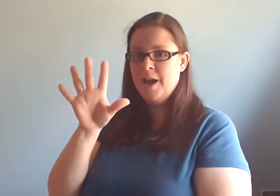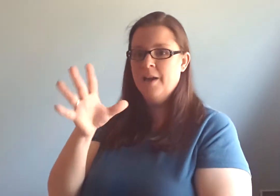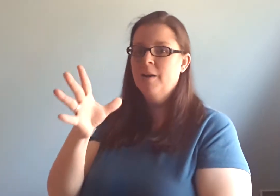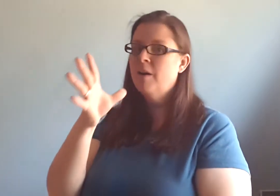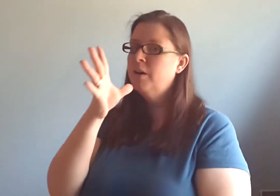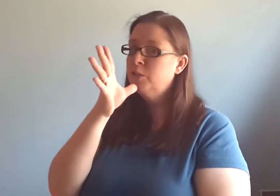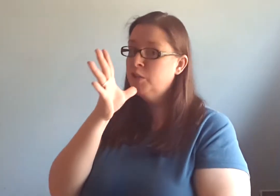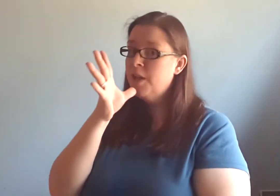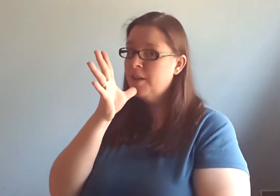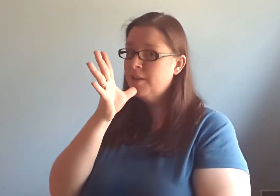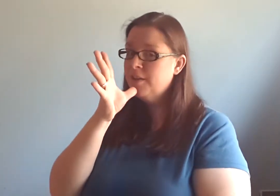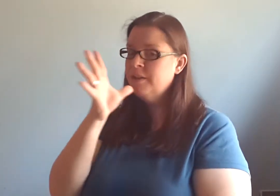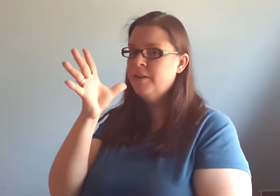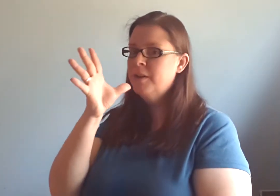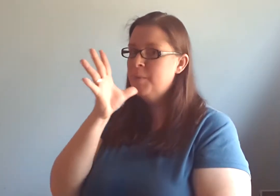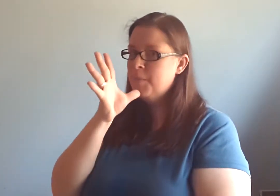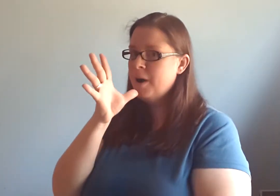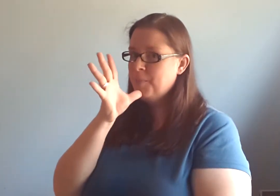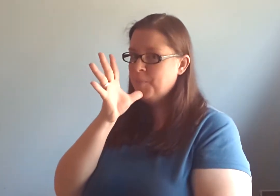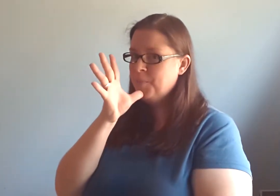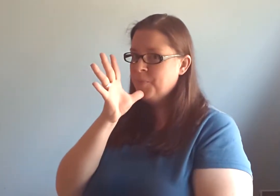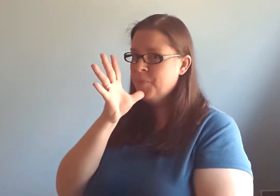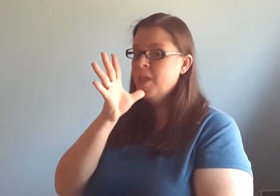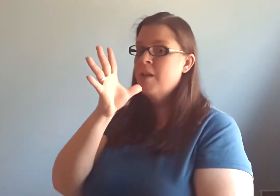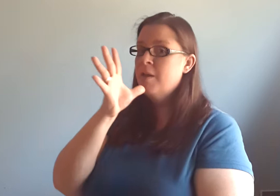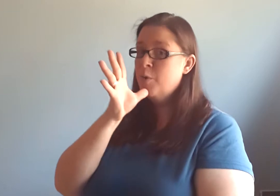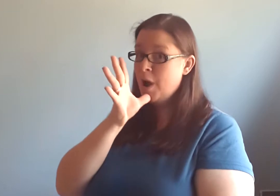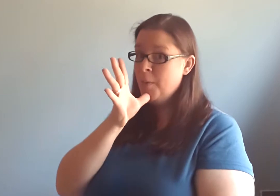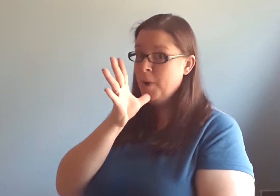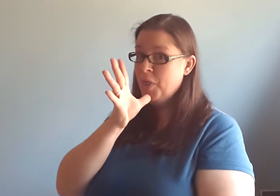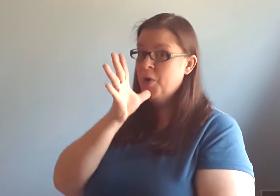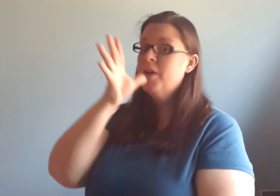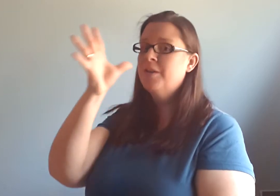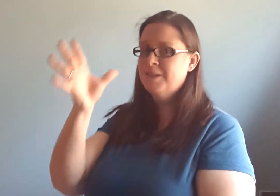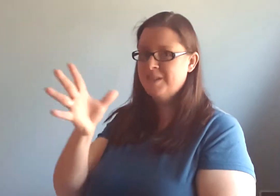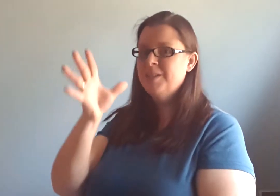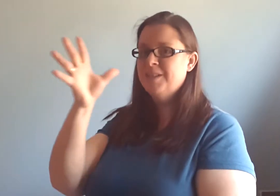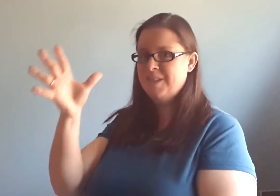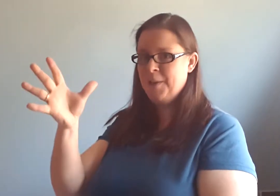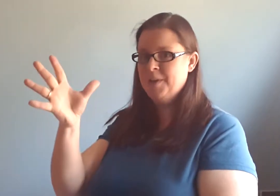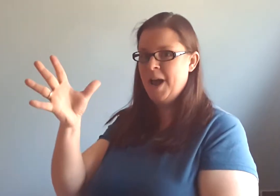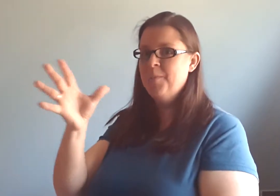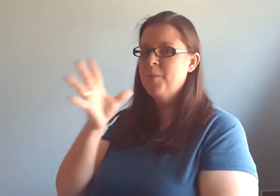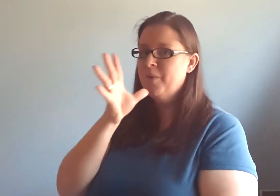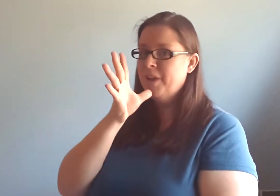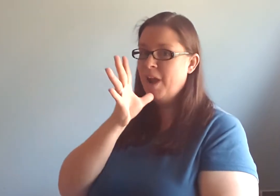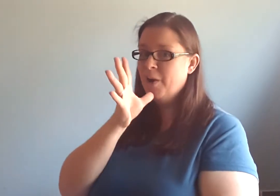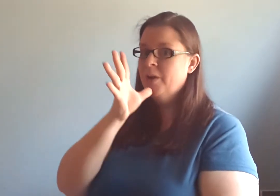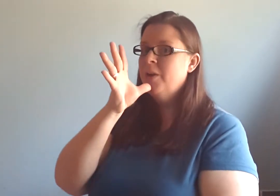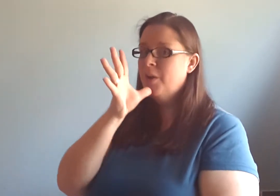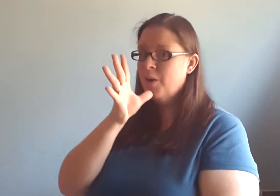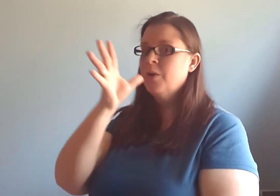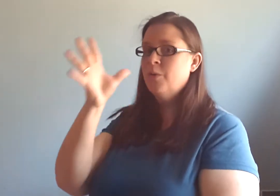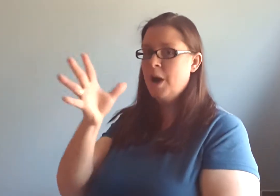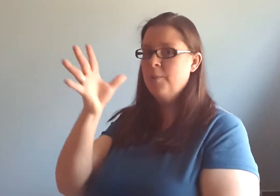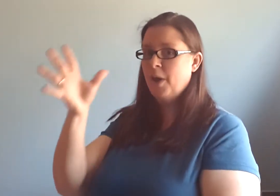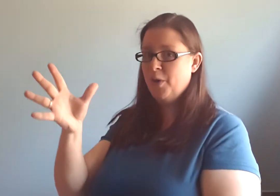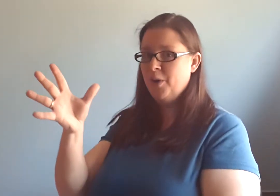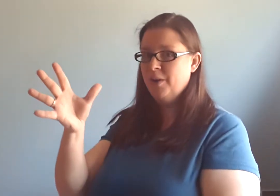sign on your chin. Mom. Grandmother, same sign but moving out. Grandmother.